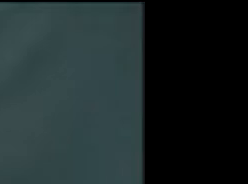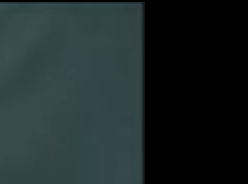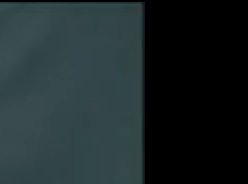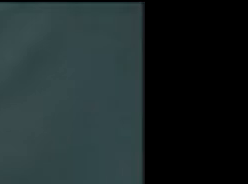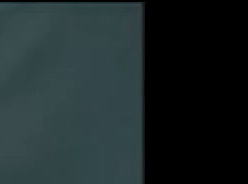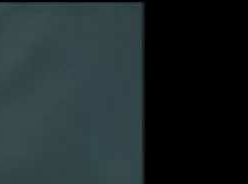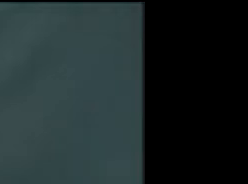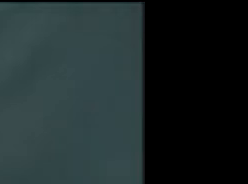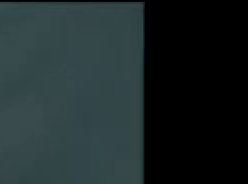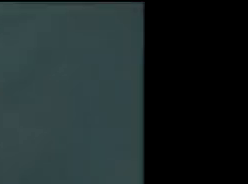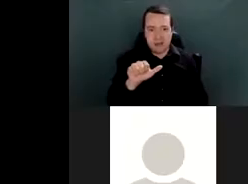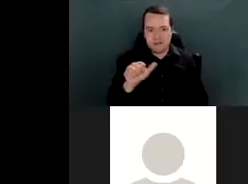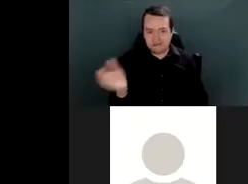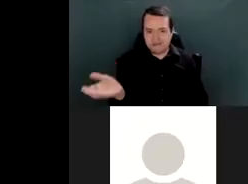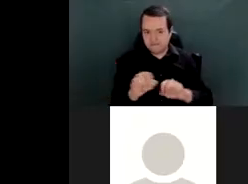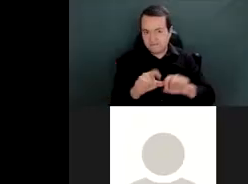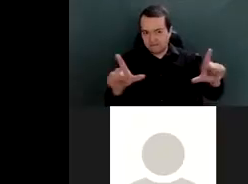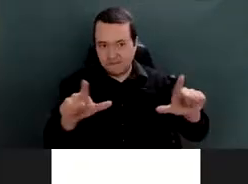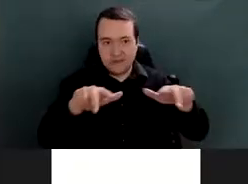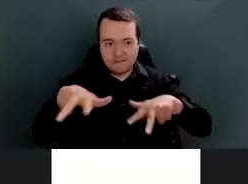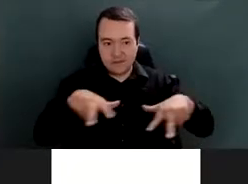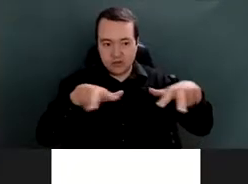With the video, please.